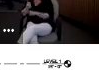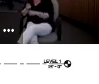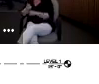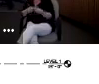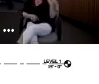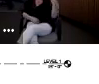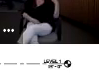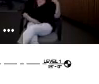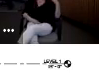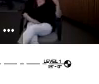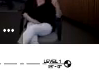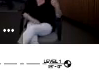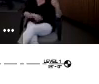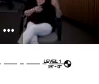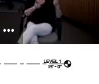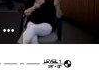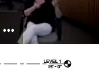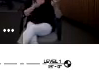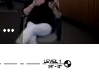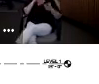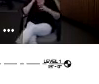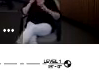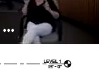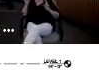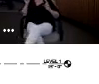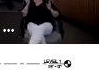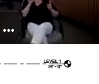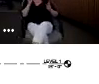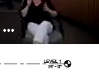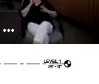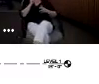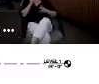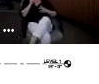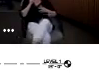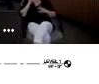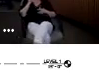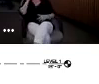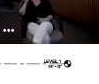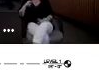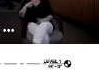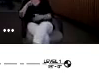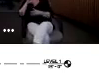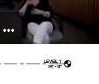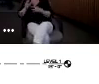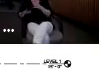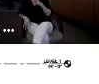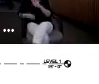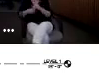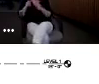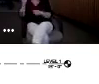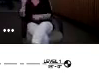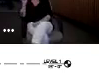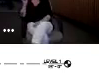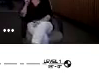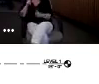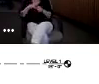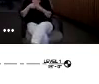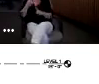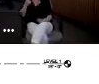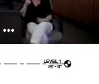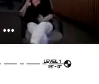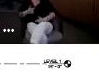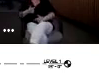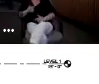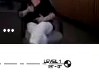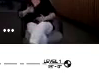because it's a parapet setback, it technically doesn't count as part of the height of the building because it's mechanicals. Unless there's occupied space in there, then it